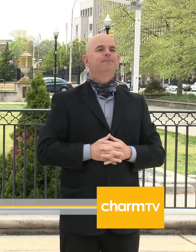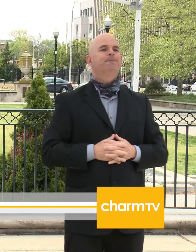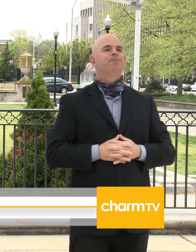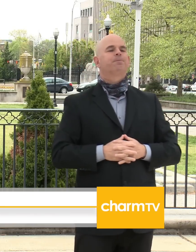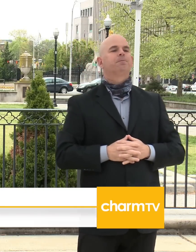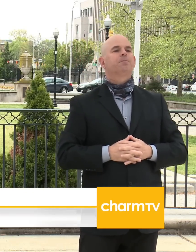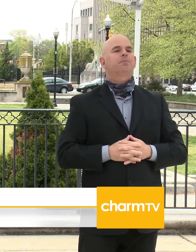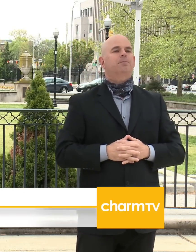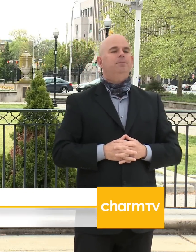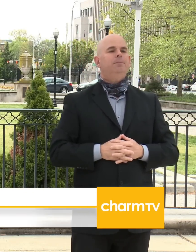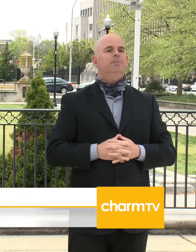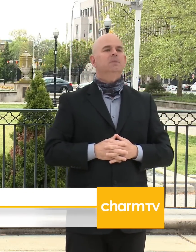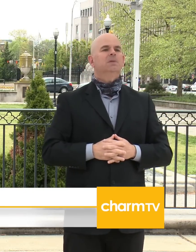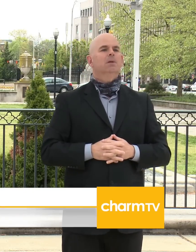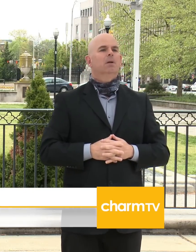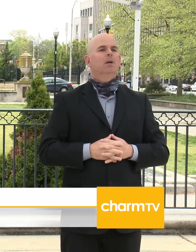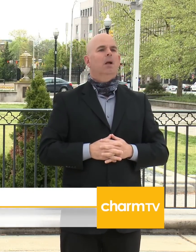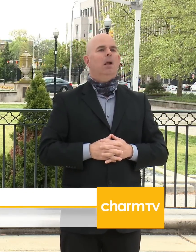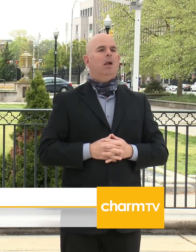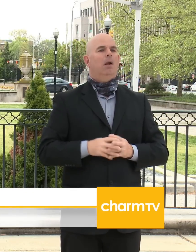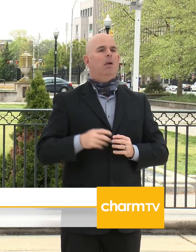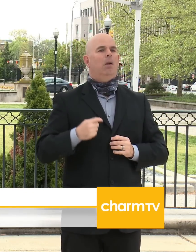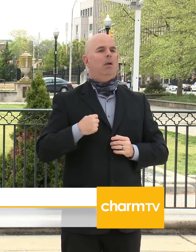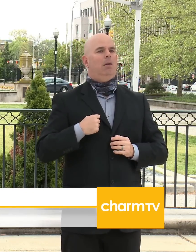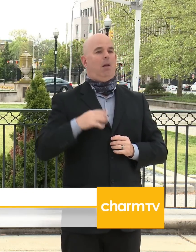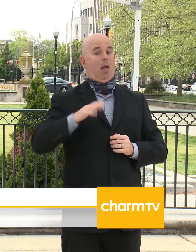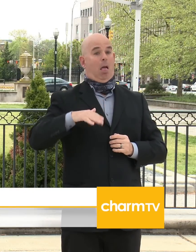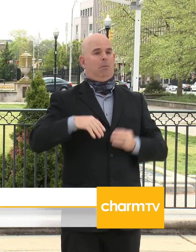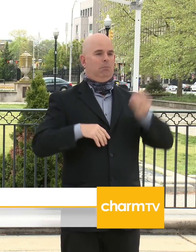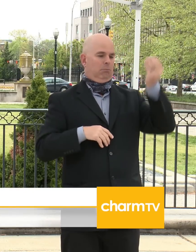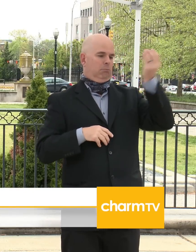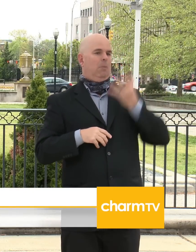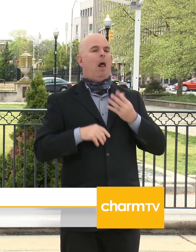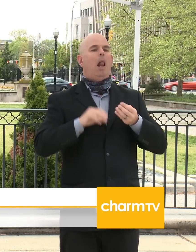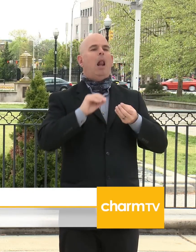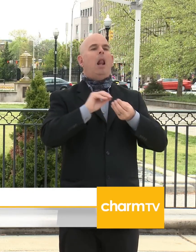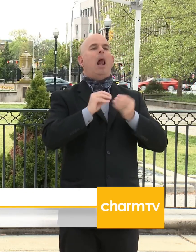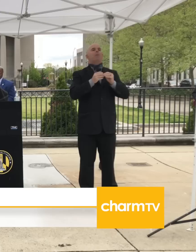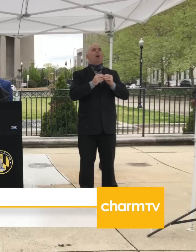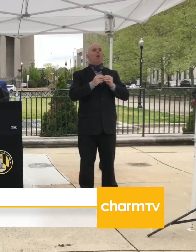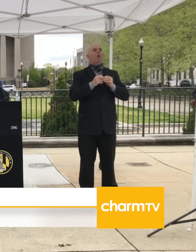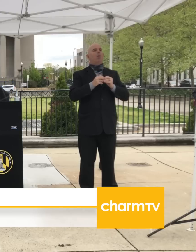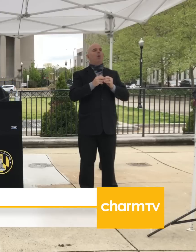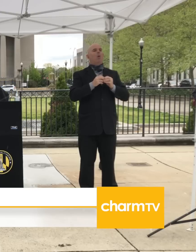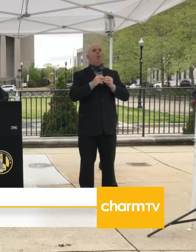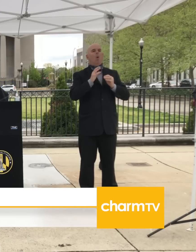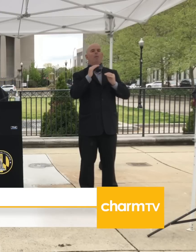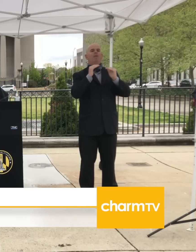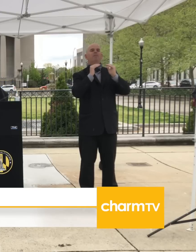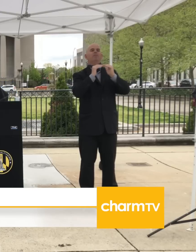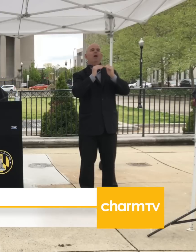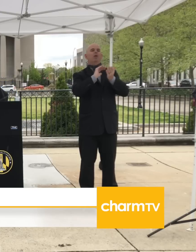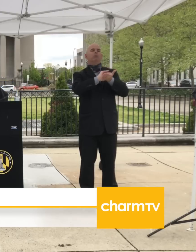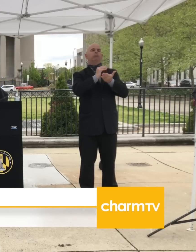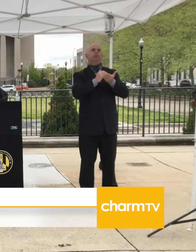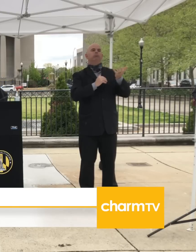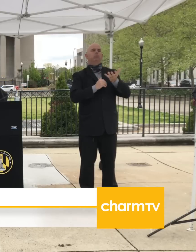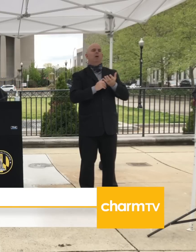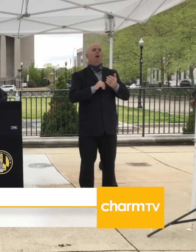We haven't been notified of an exact amount, but we are hoping to get a fair share. And to this point, how many